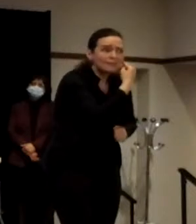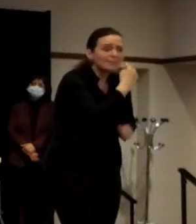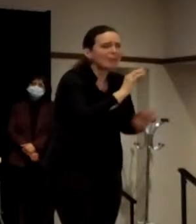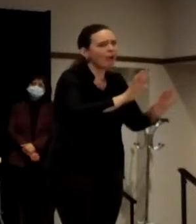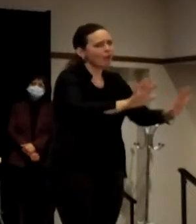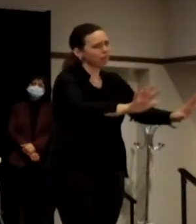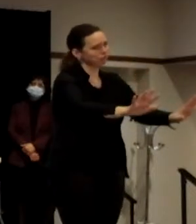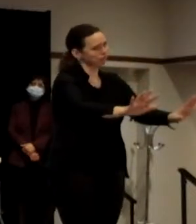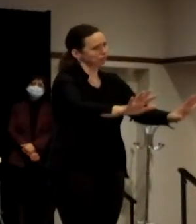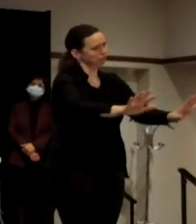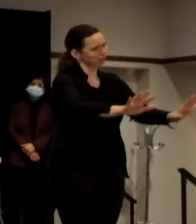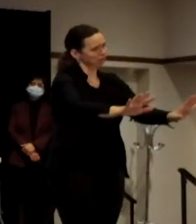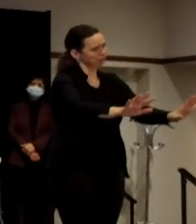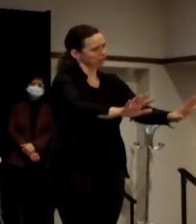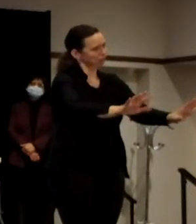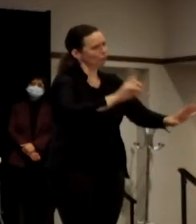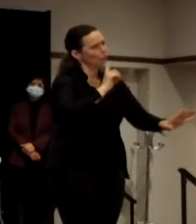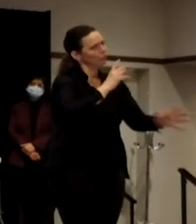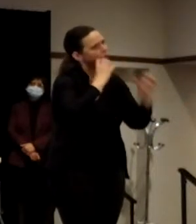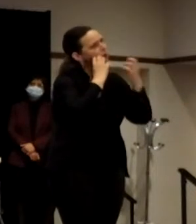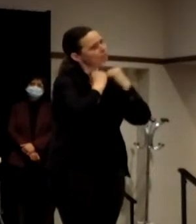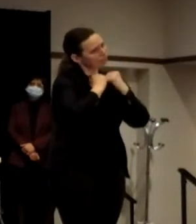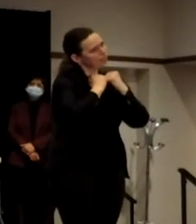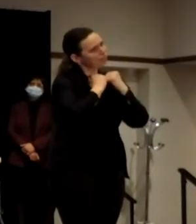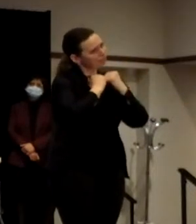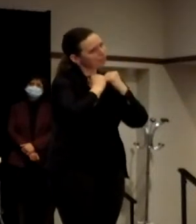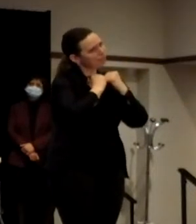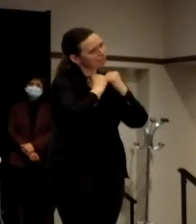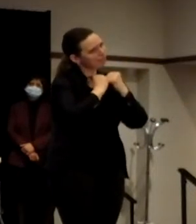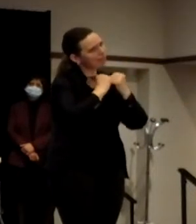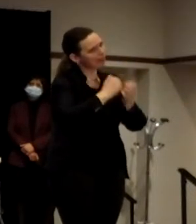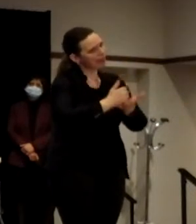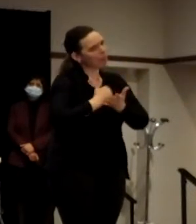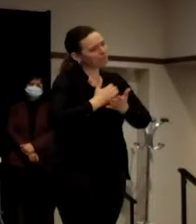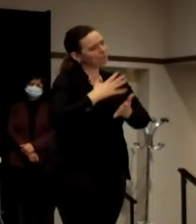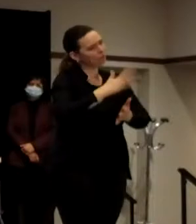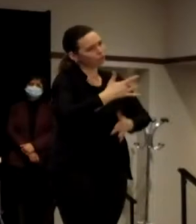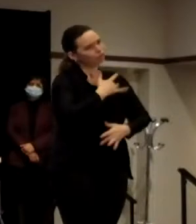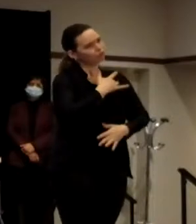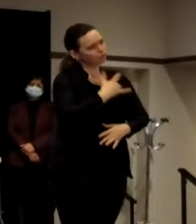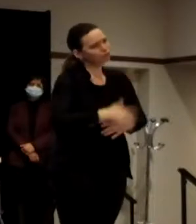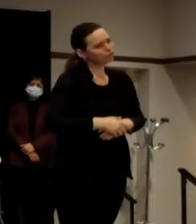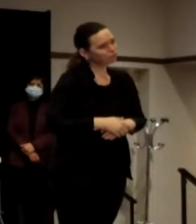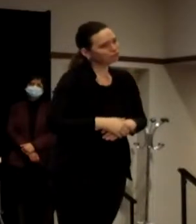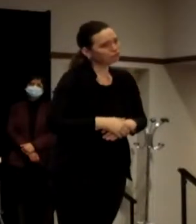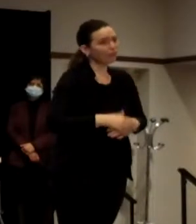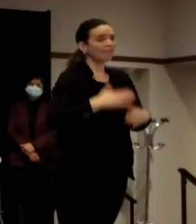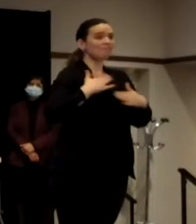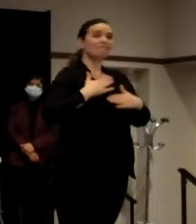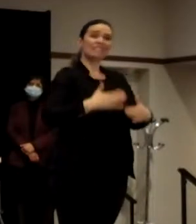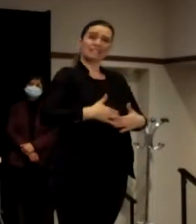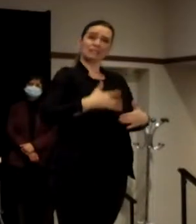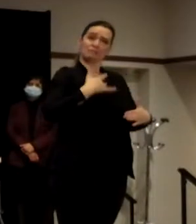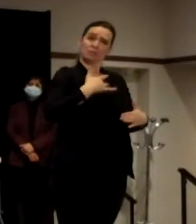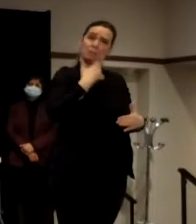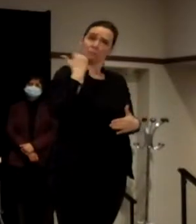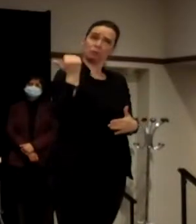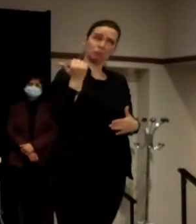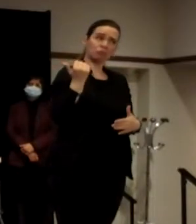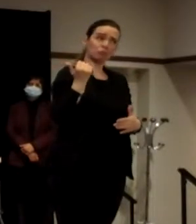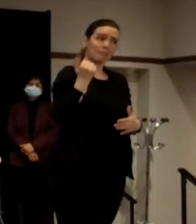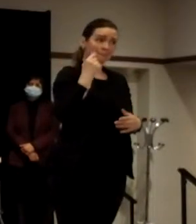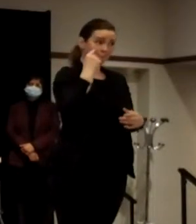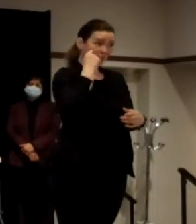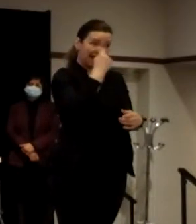and I really appreciate it. And it does help. It helps us all through all this. Physically, I feel better. My vision is